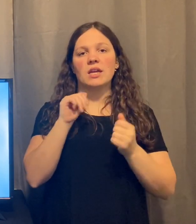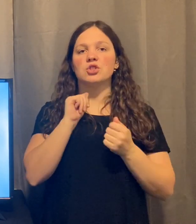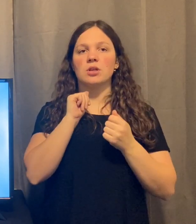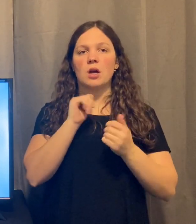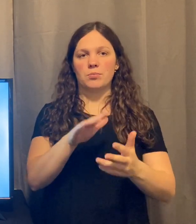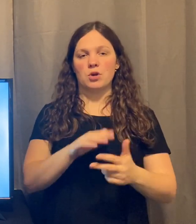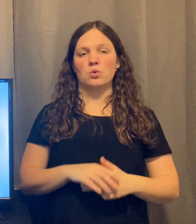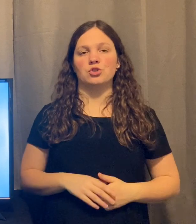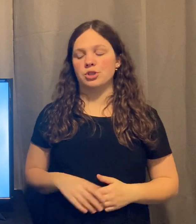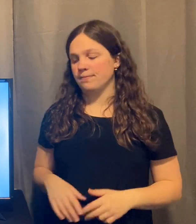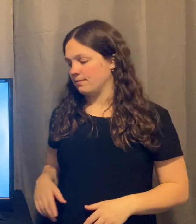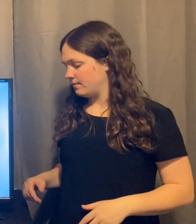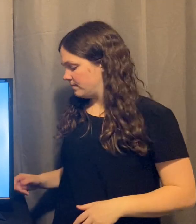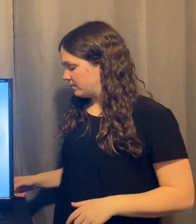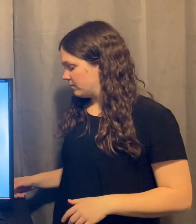communication approach.